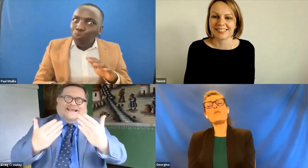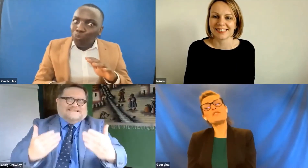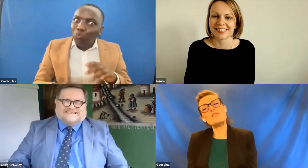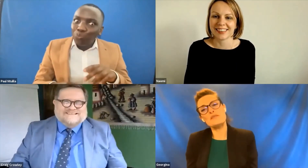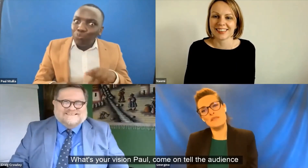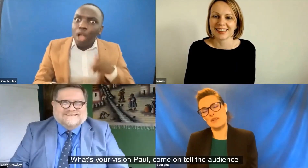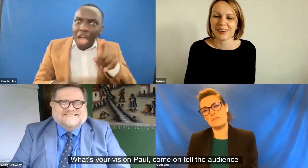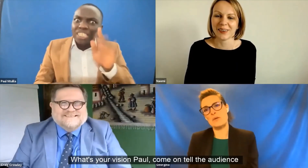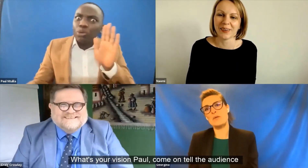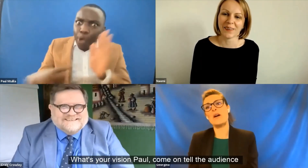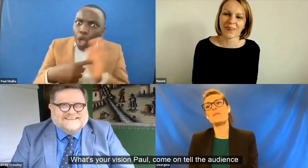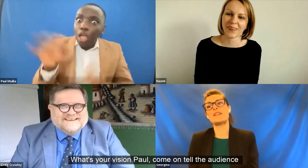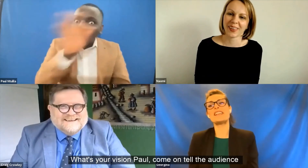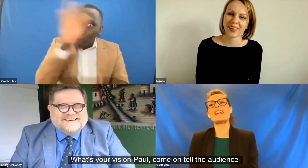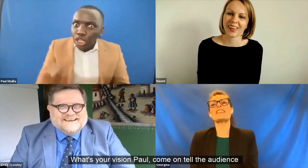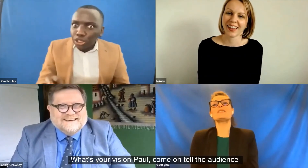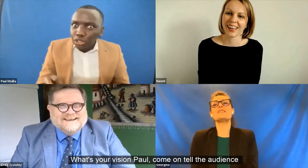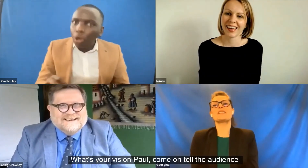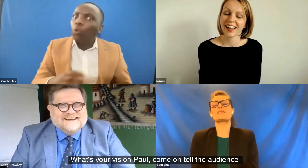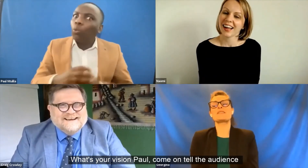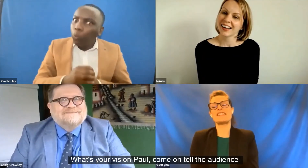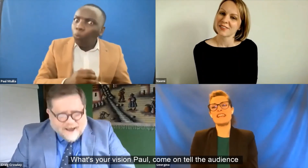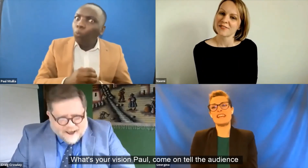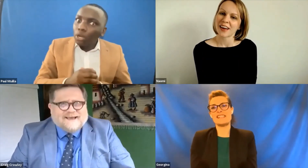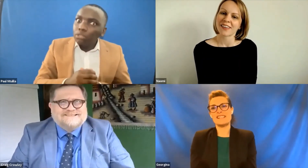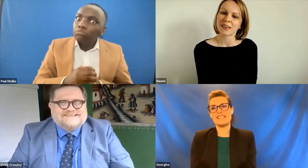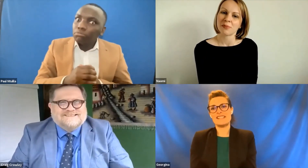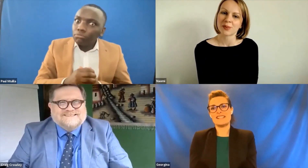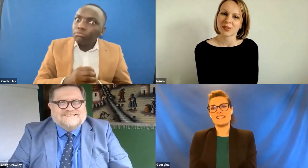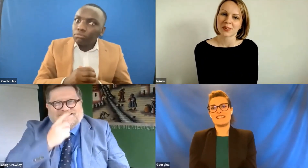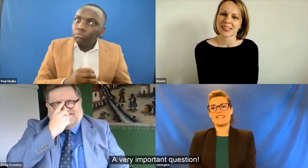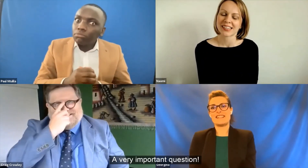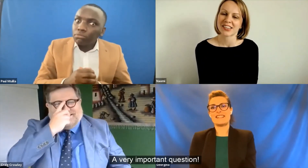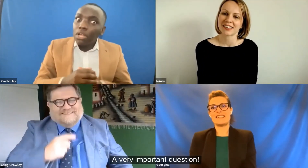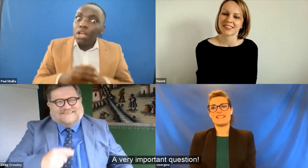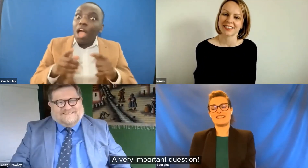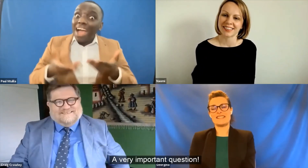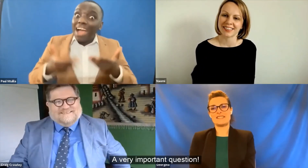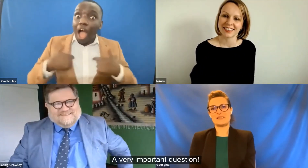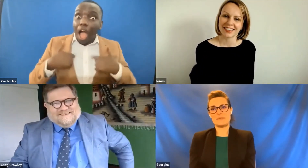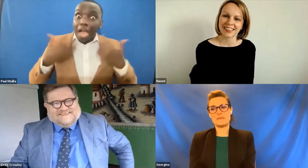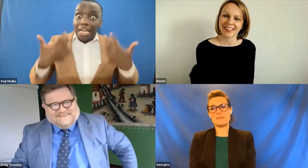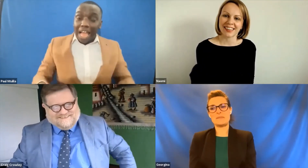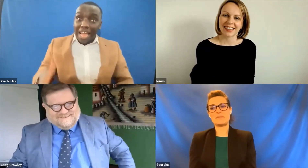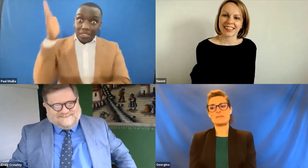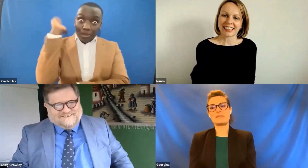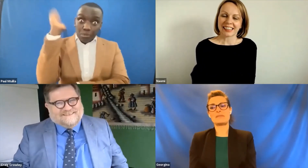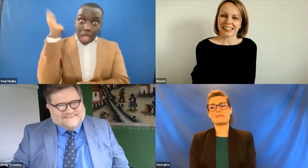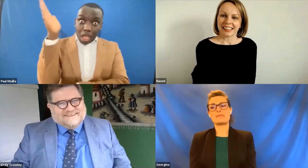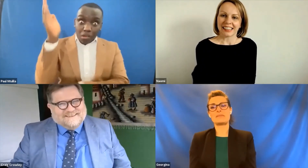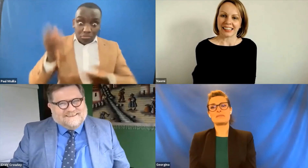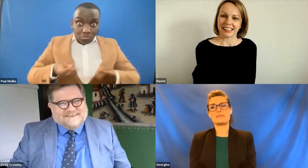So what's your vision, Paul? Come on, tell the audience what it is. It's a very important question.